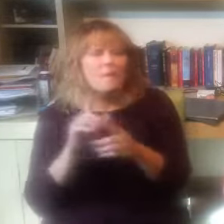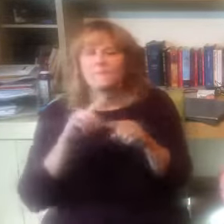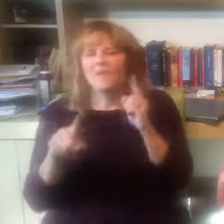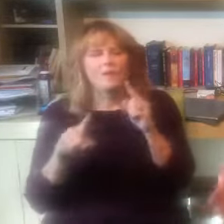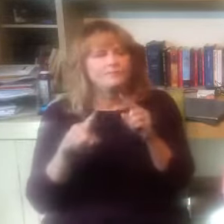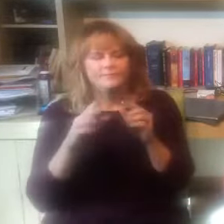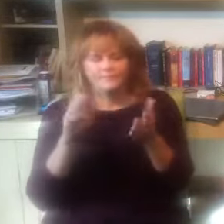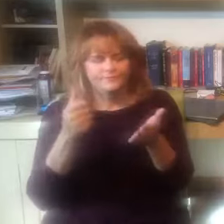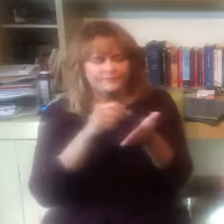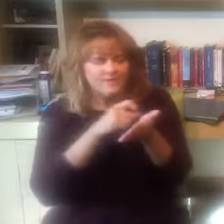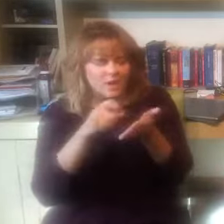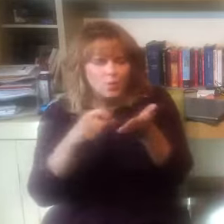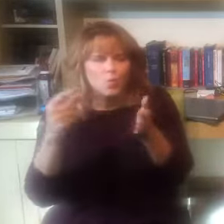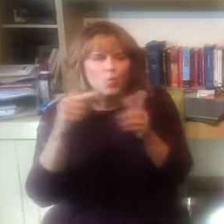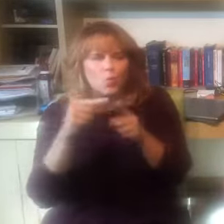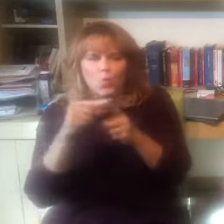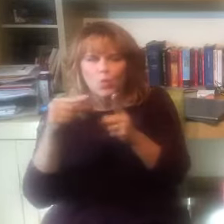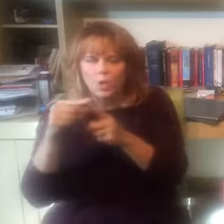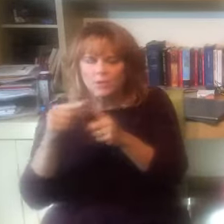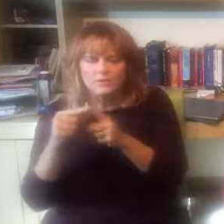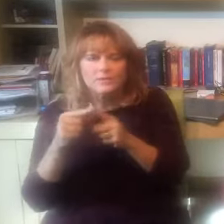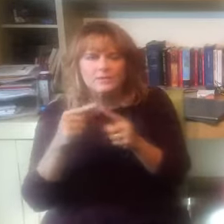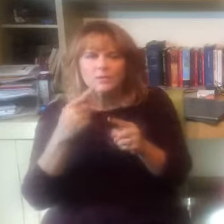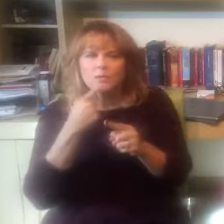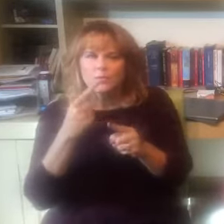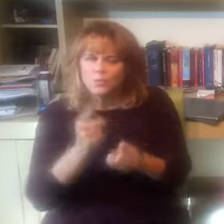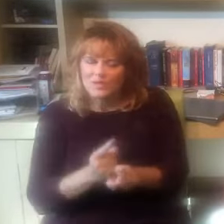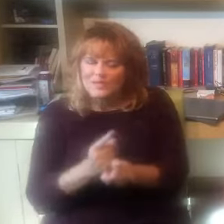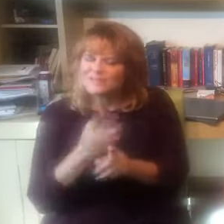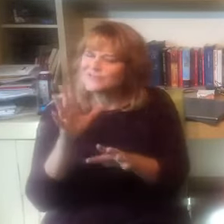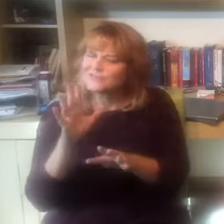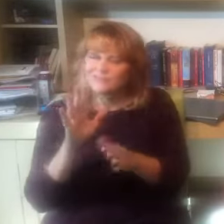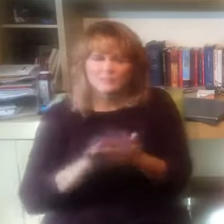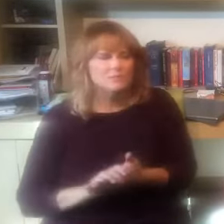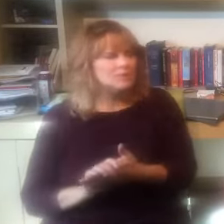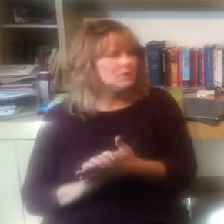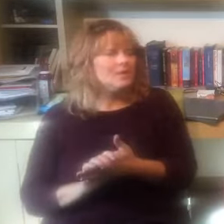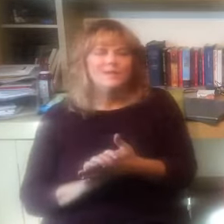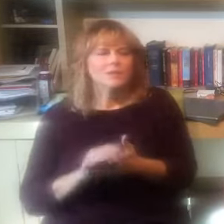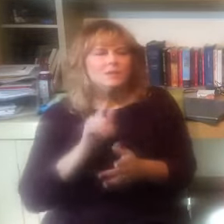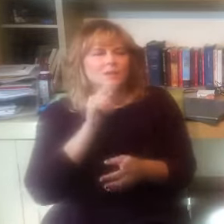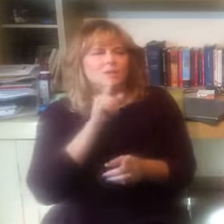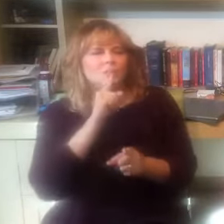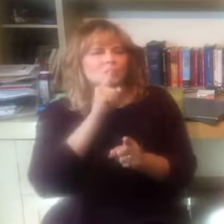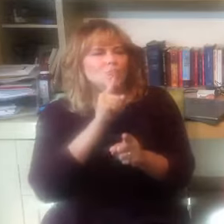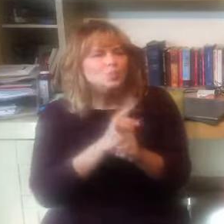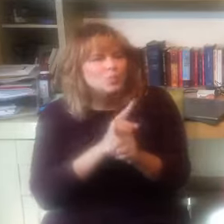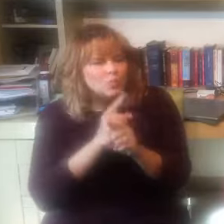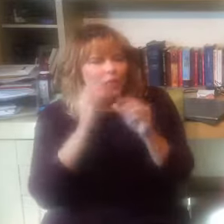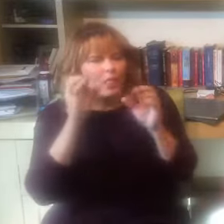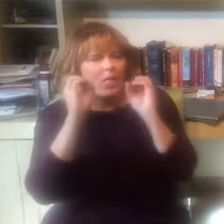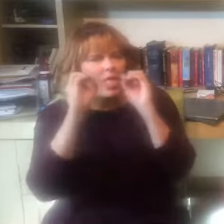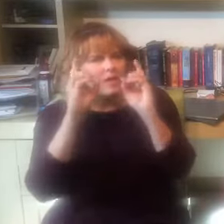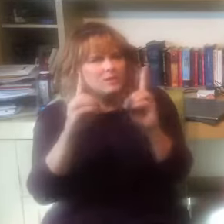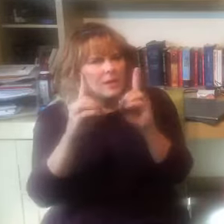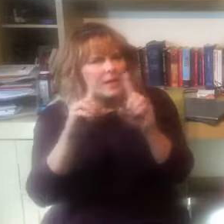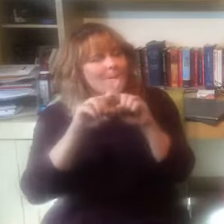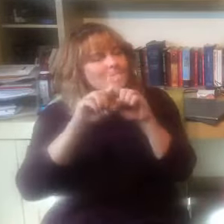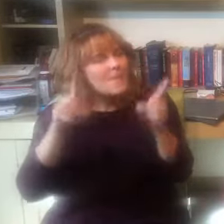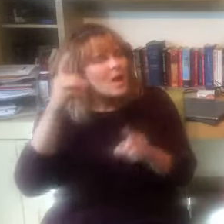spell very well. Didn't have a, like I said, he wasn't real educated. But the wisdom that he